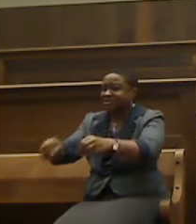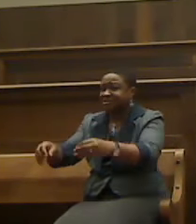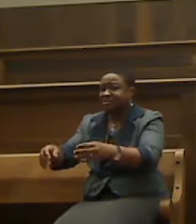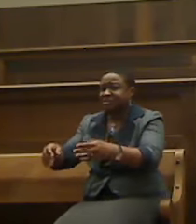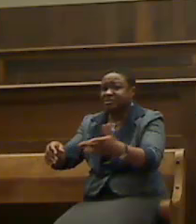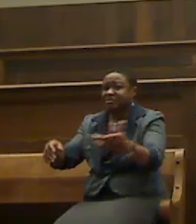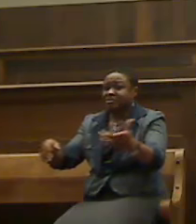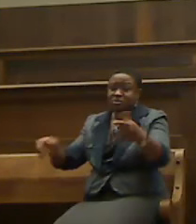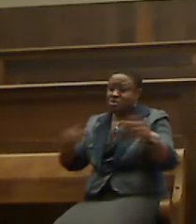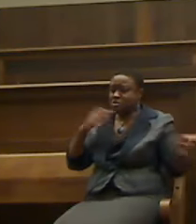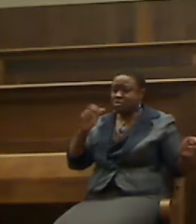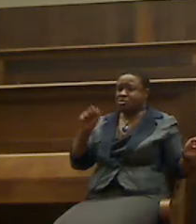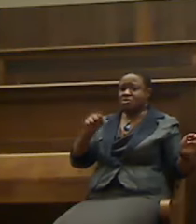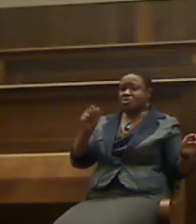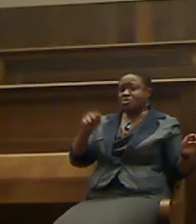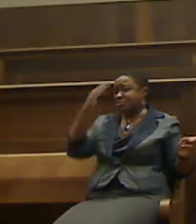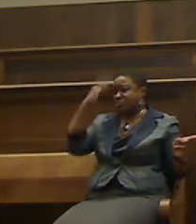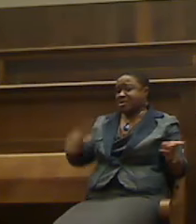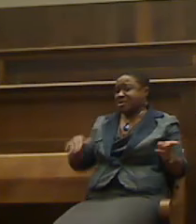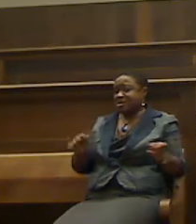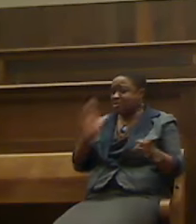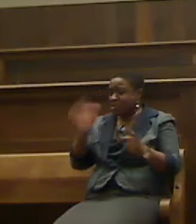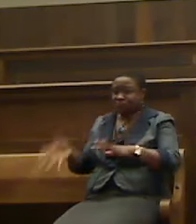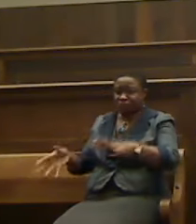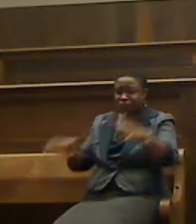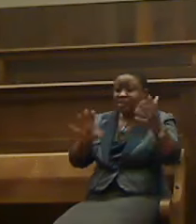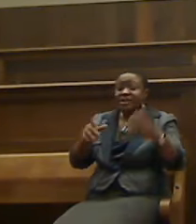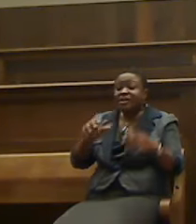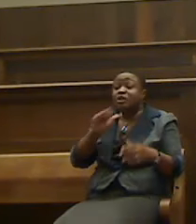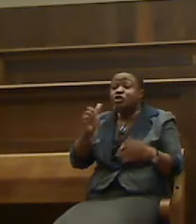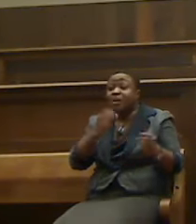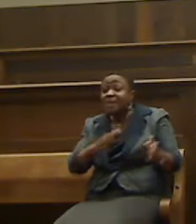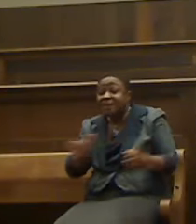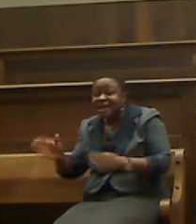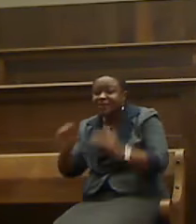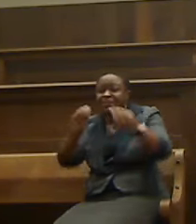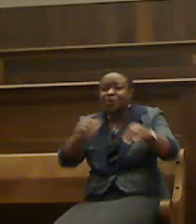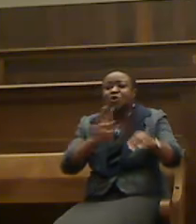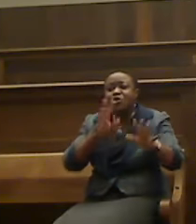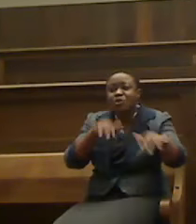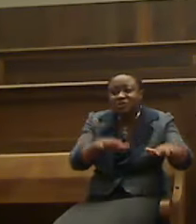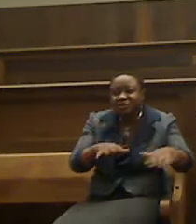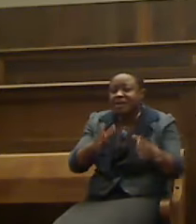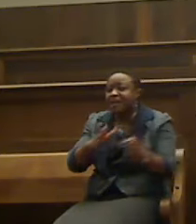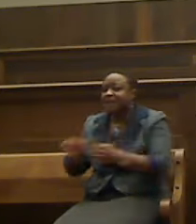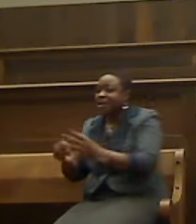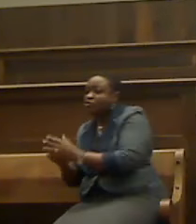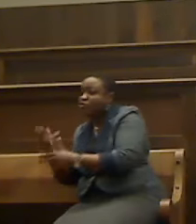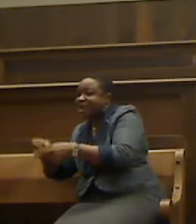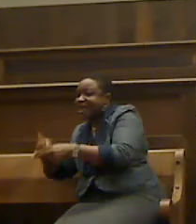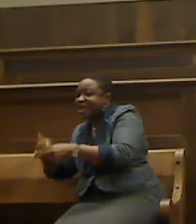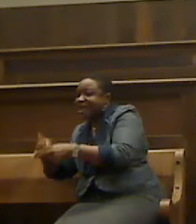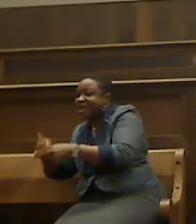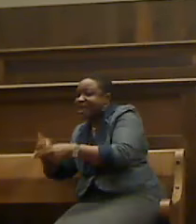No, it is a disaster. They don't plan to put it in outdoors. They plan to grow the eggs in Canada